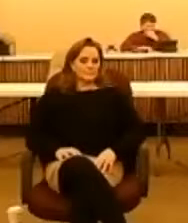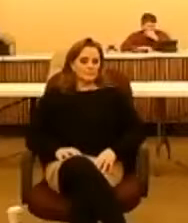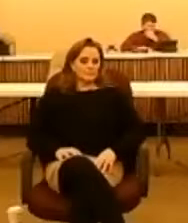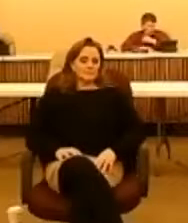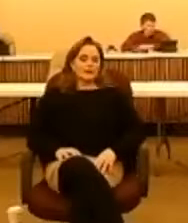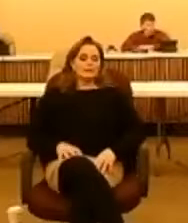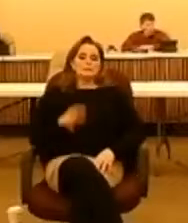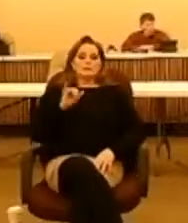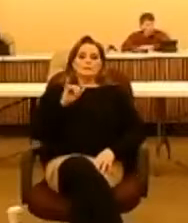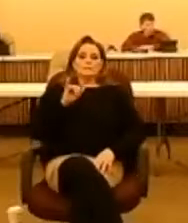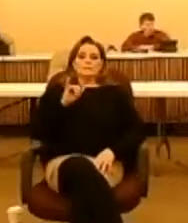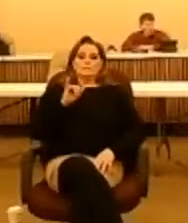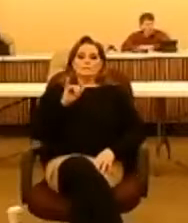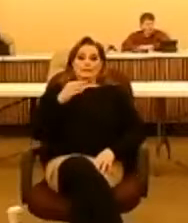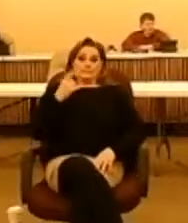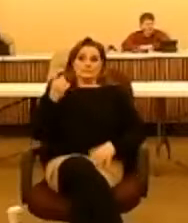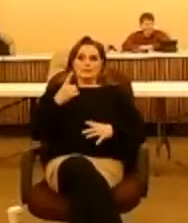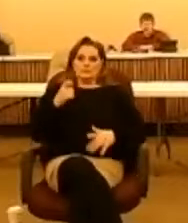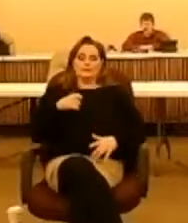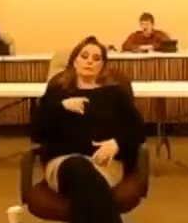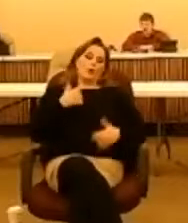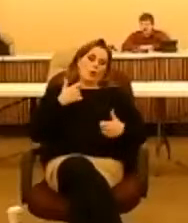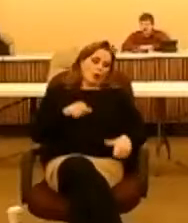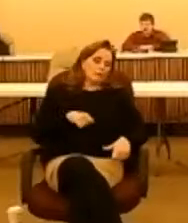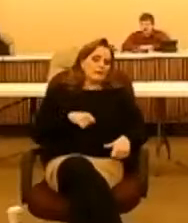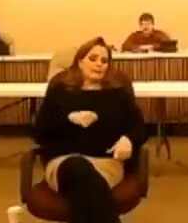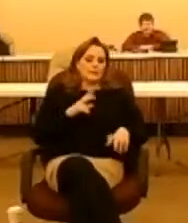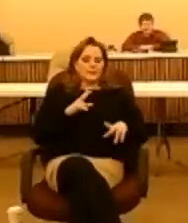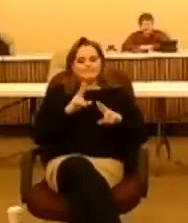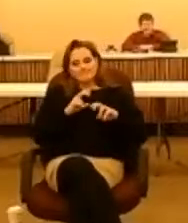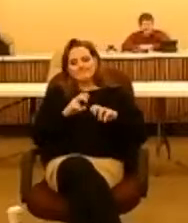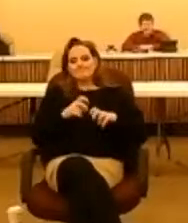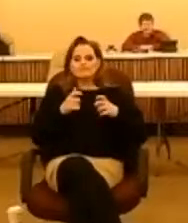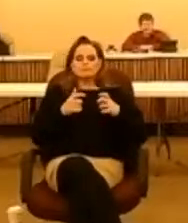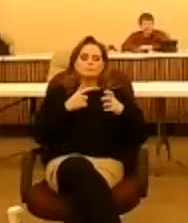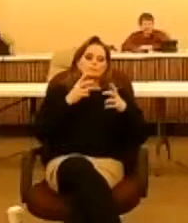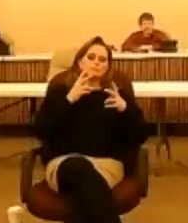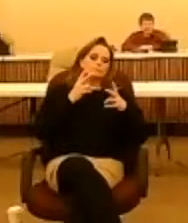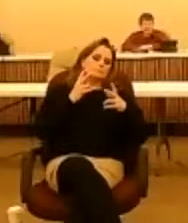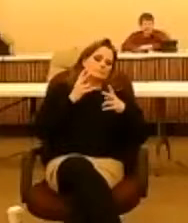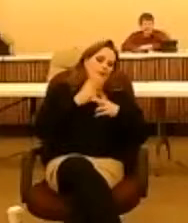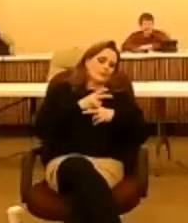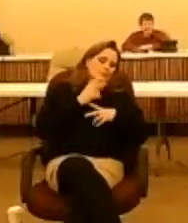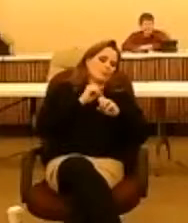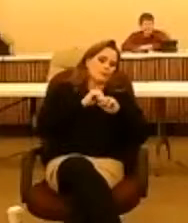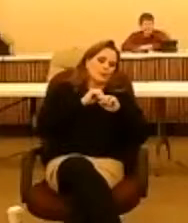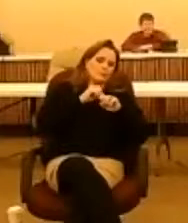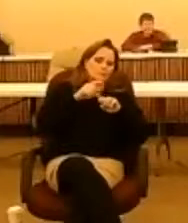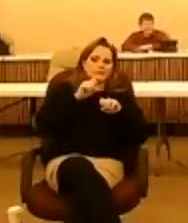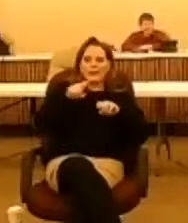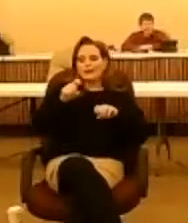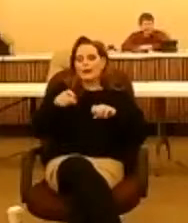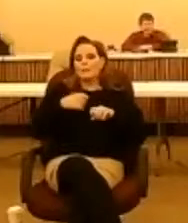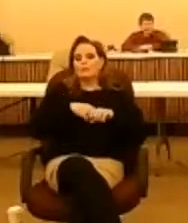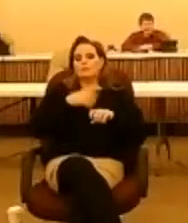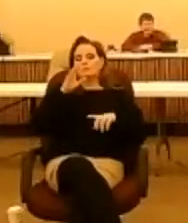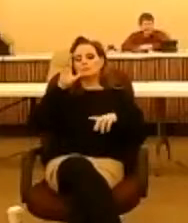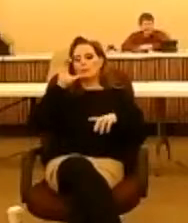if somebody's gone through all the effort already recently of doing the bid and getting the